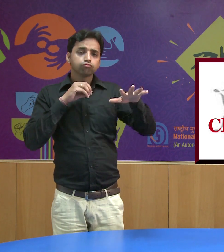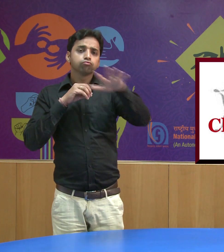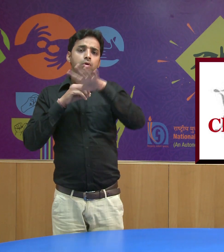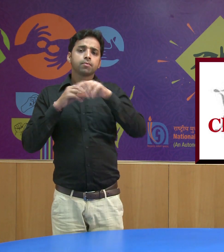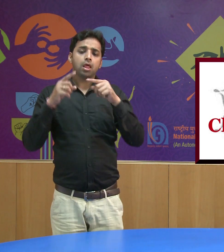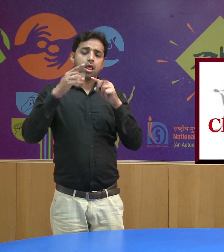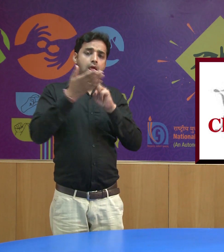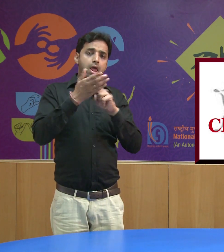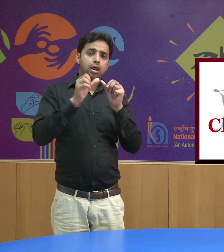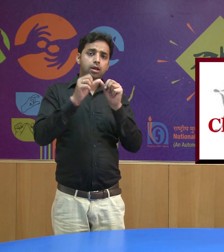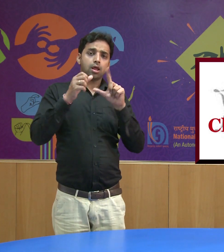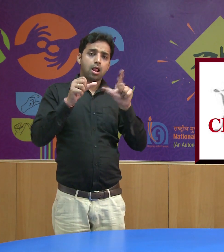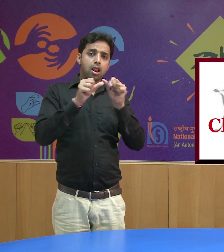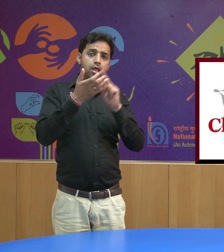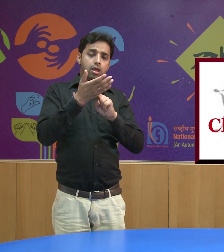Nalanda University.